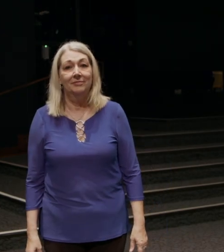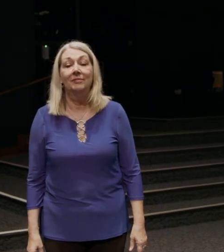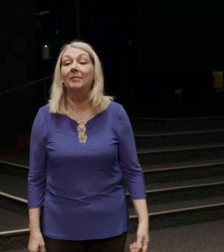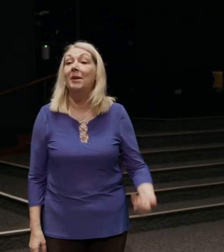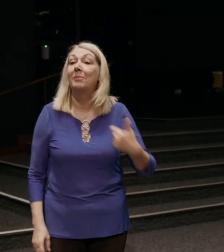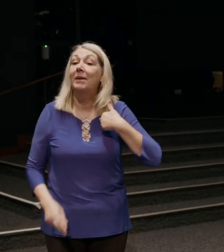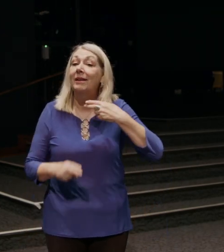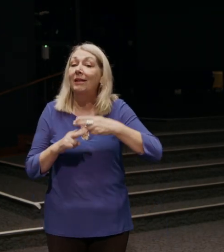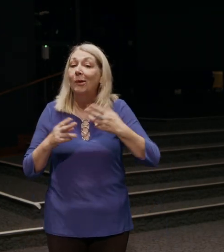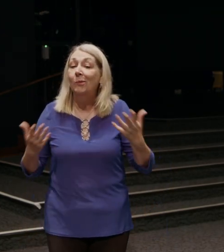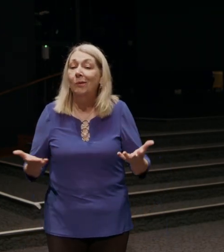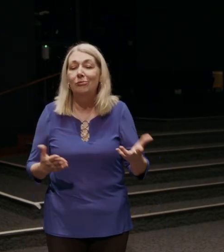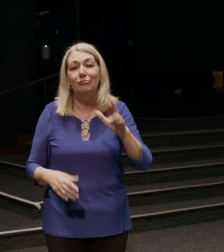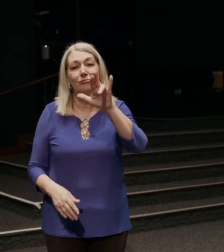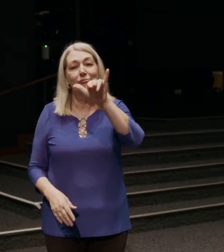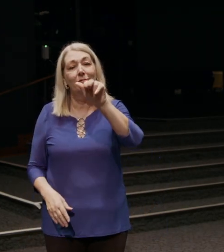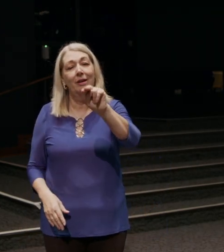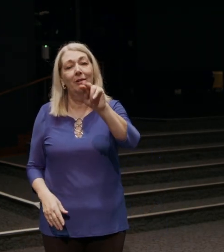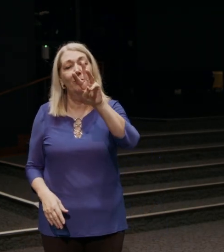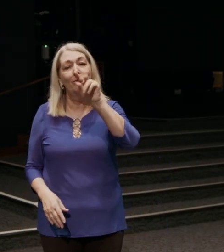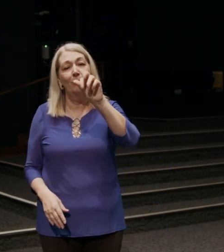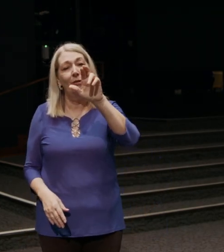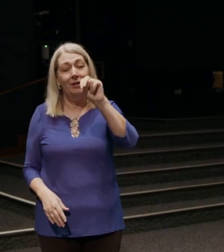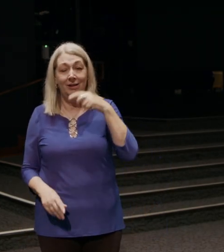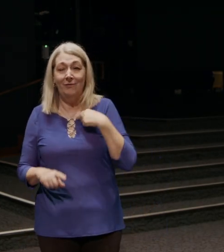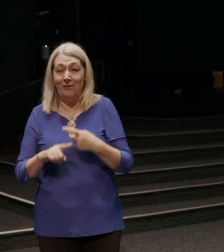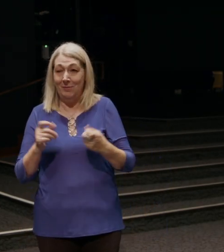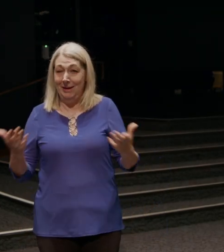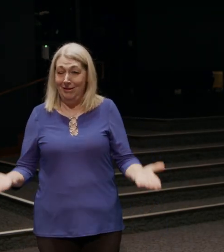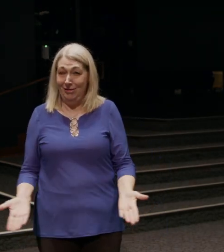My name is Ryan Warren, and I'm from right here in